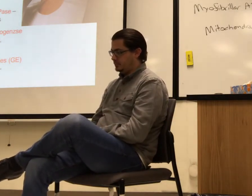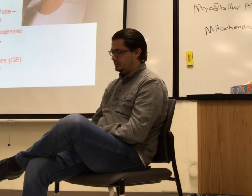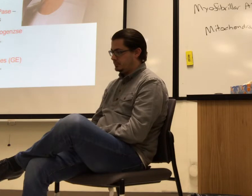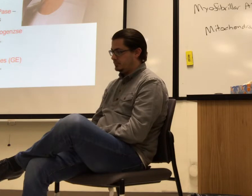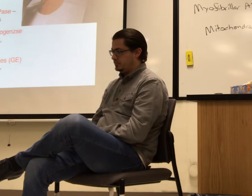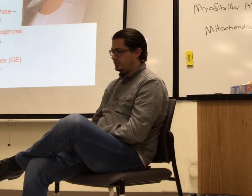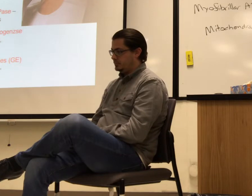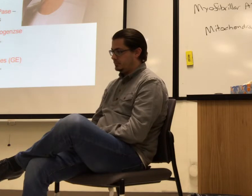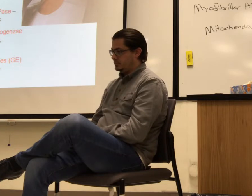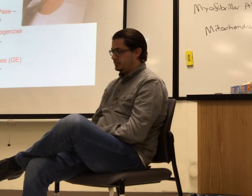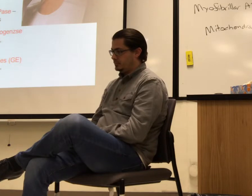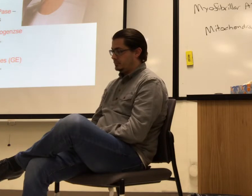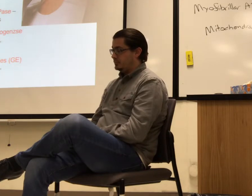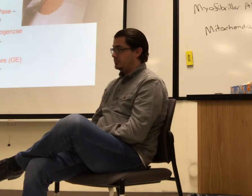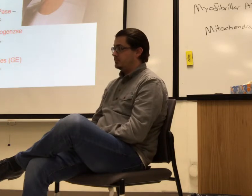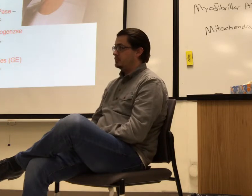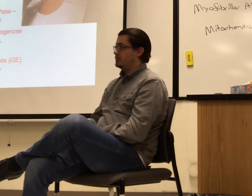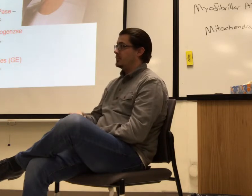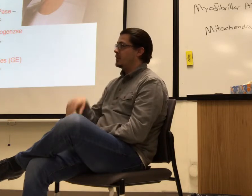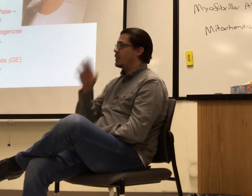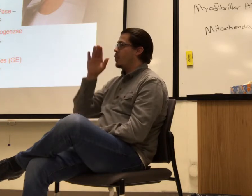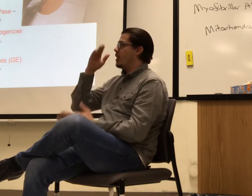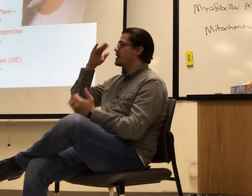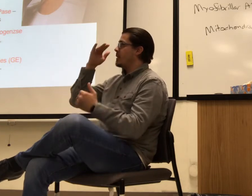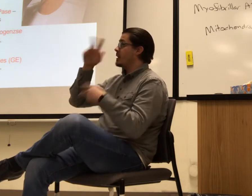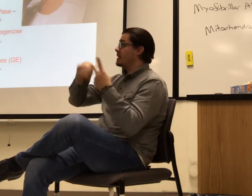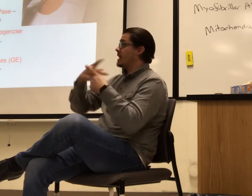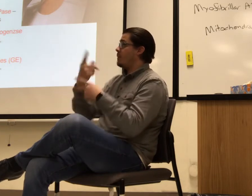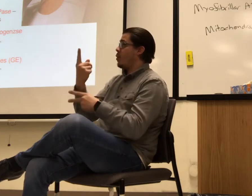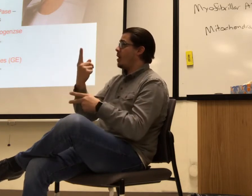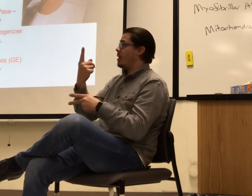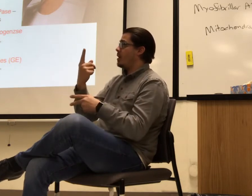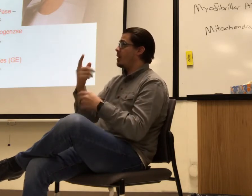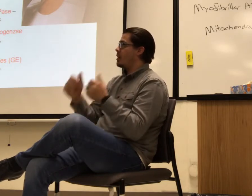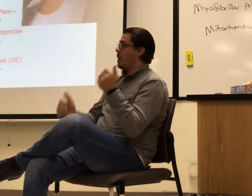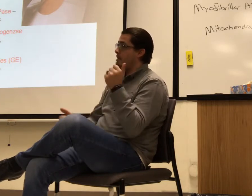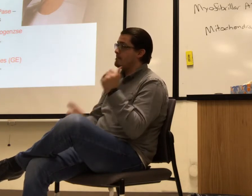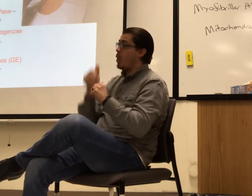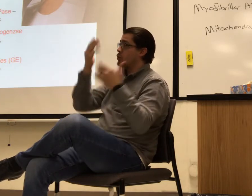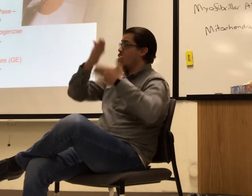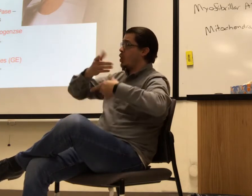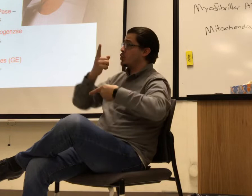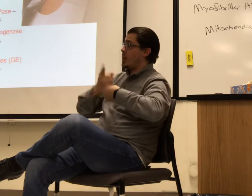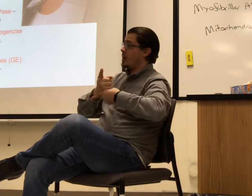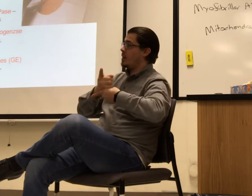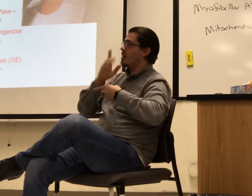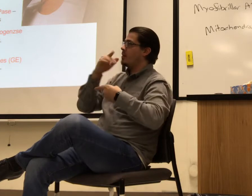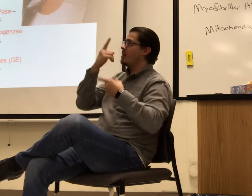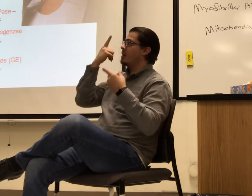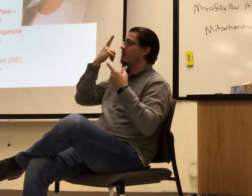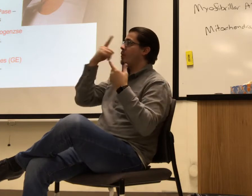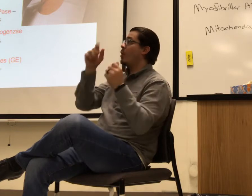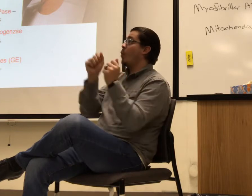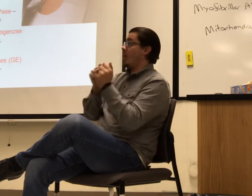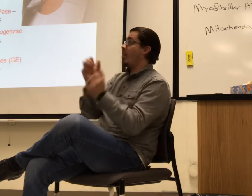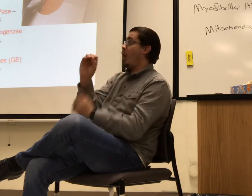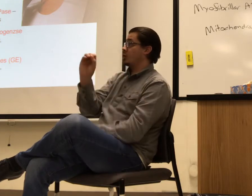you'd expect the type 1s to stain the darkest, because this is for the aerobic